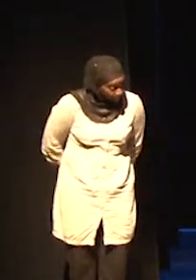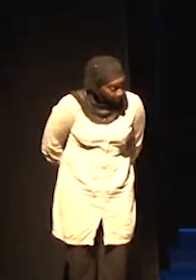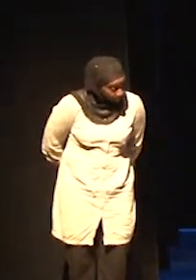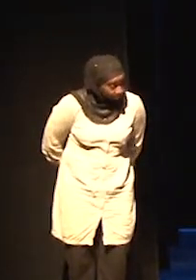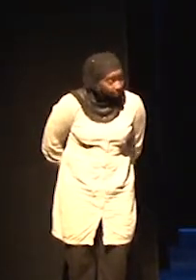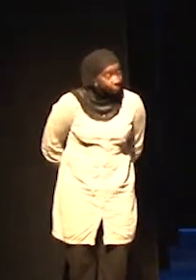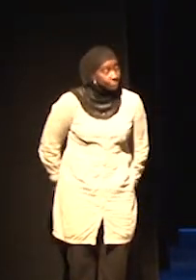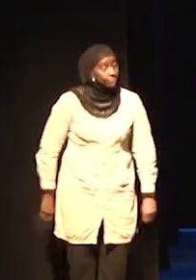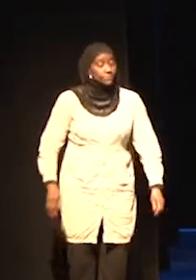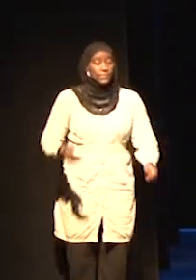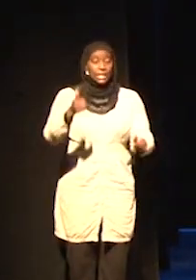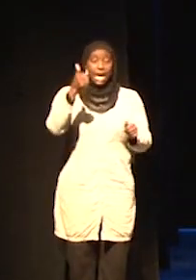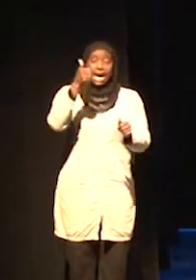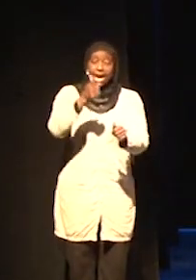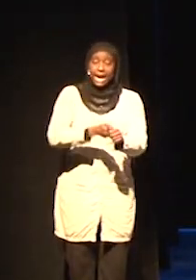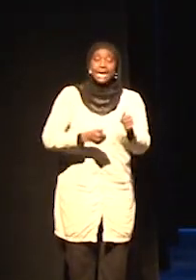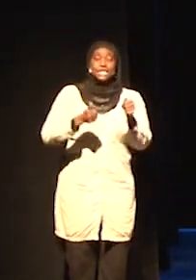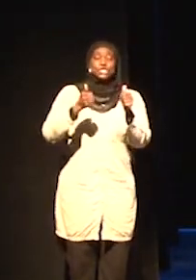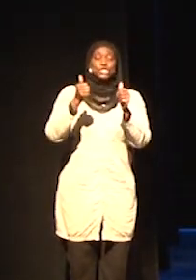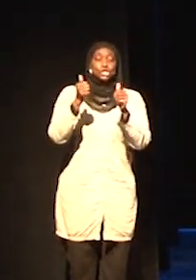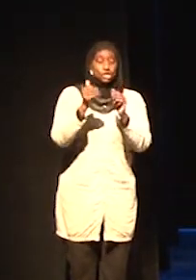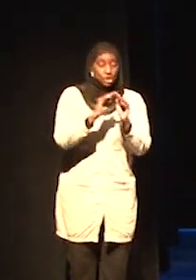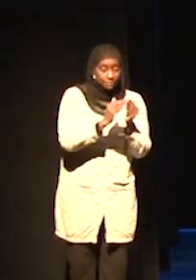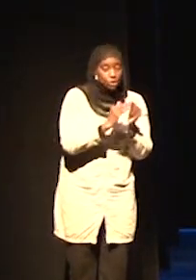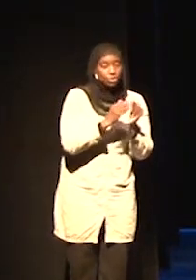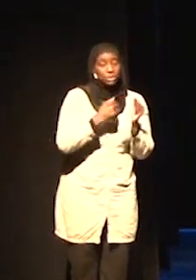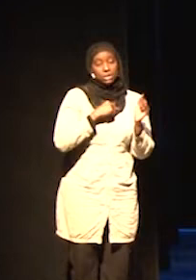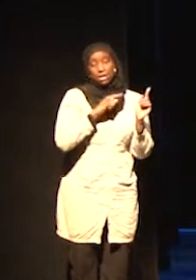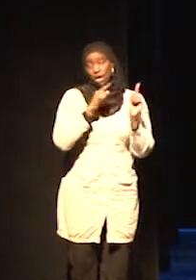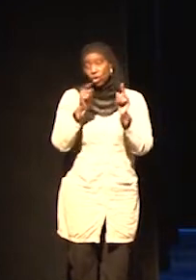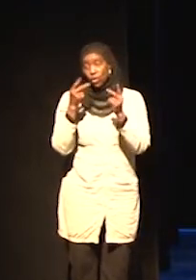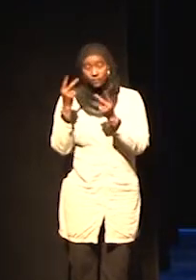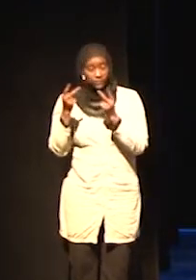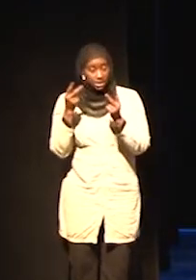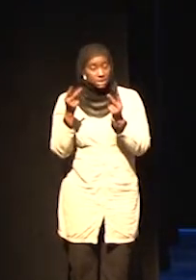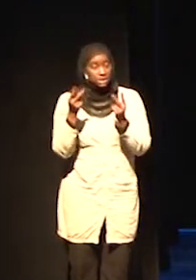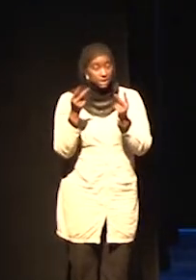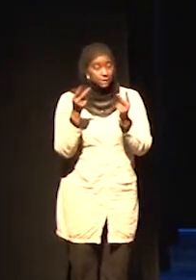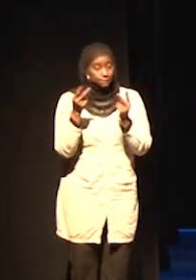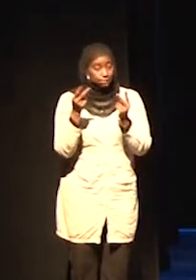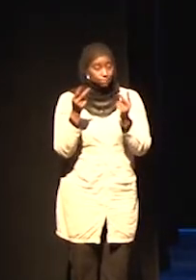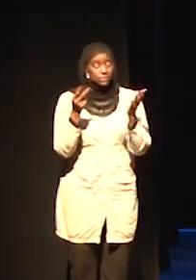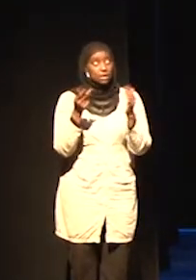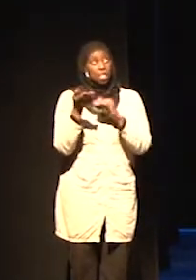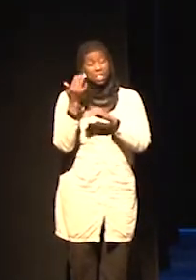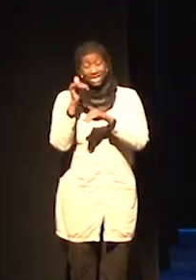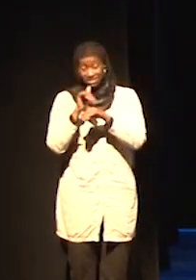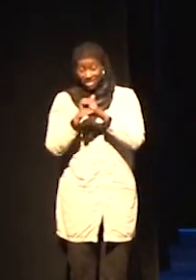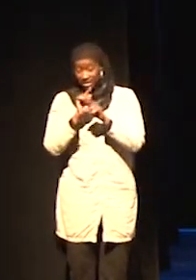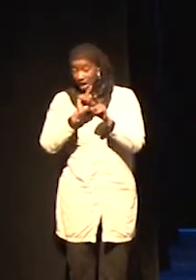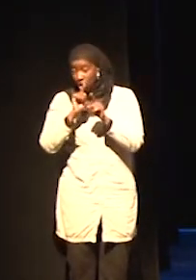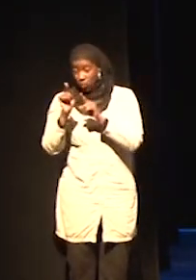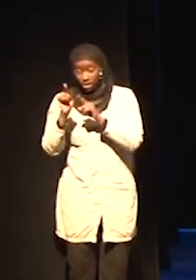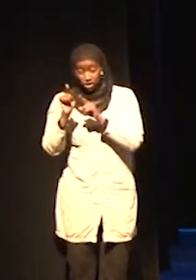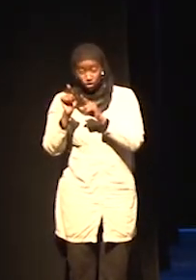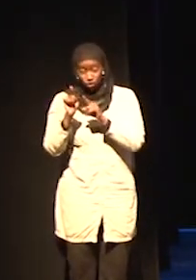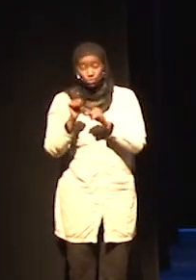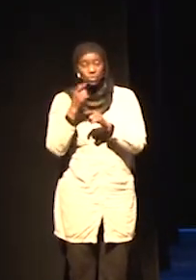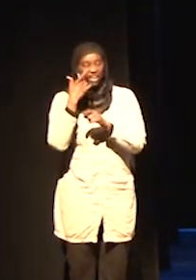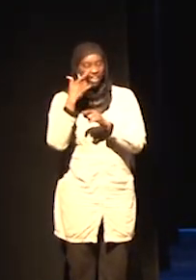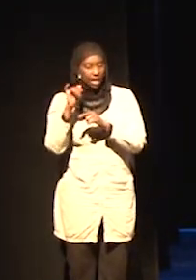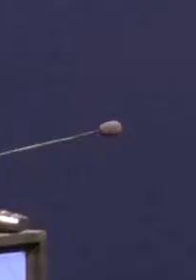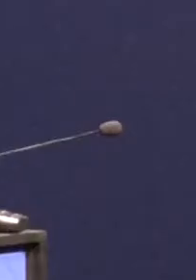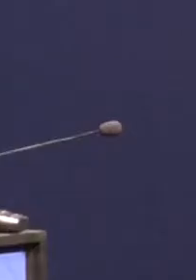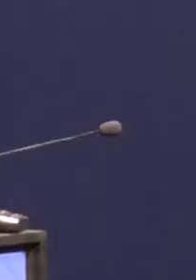Every community that I go to speak, I was in San Francisco last night. I came home at 11